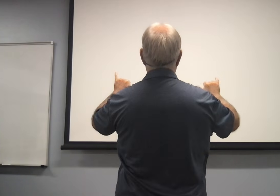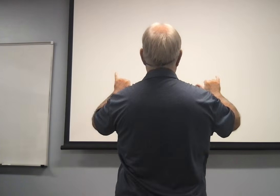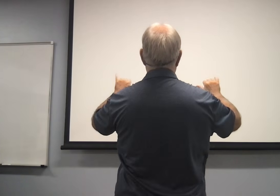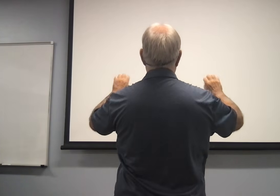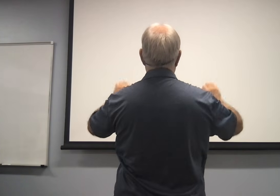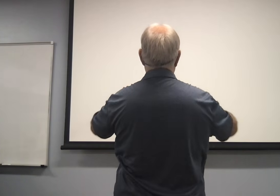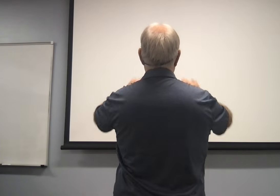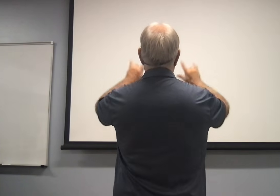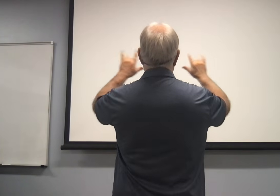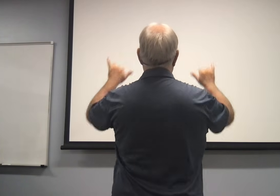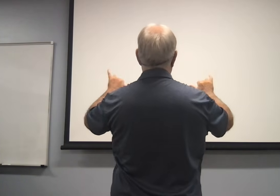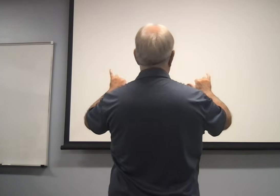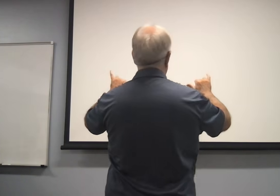Early. Early.